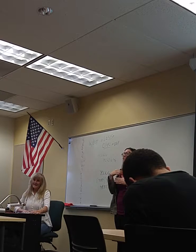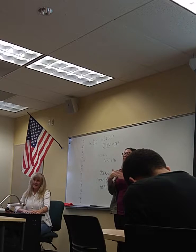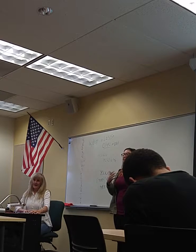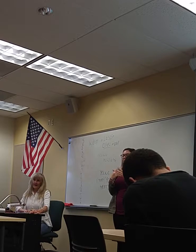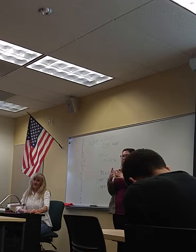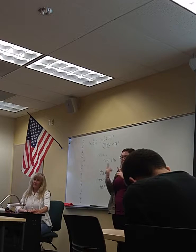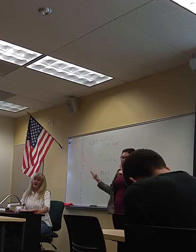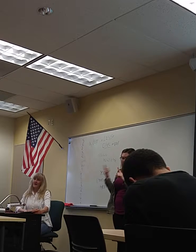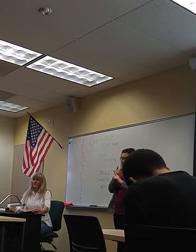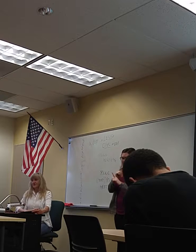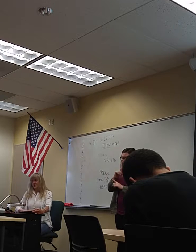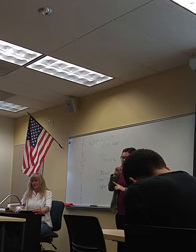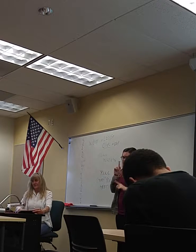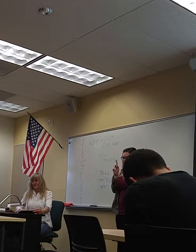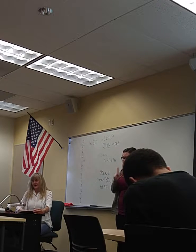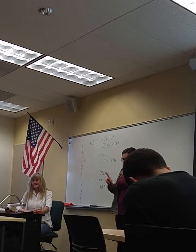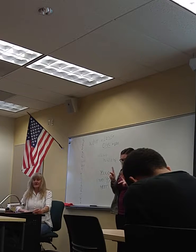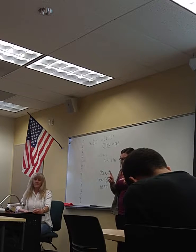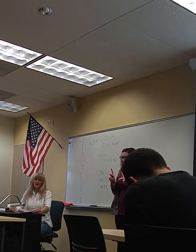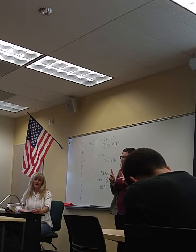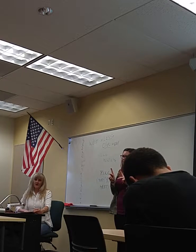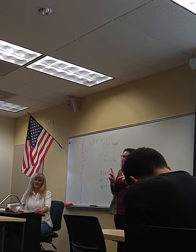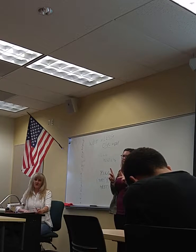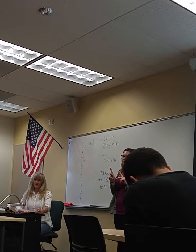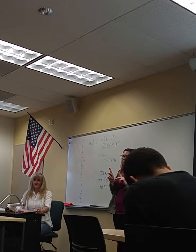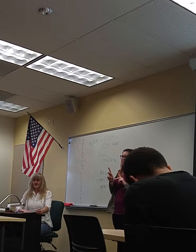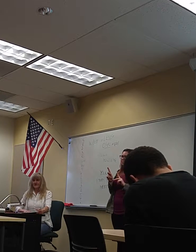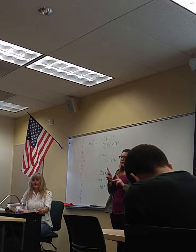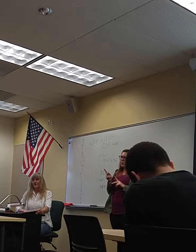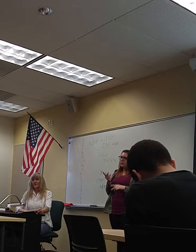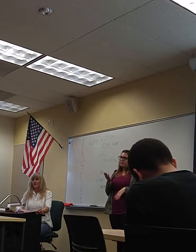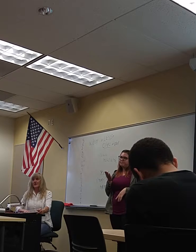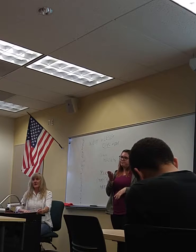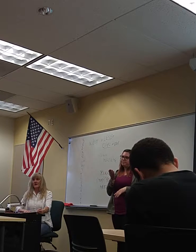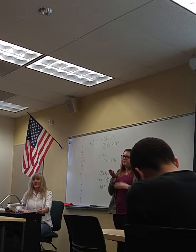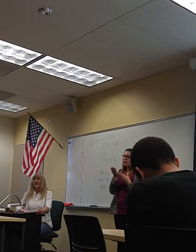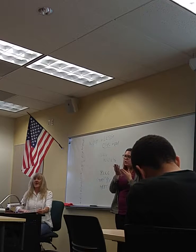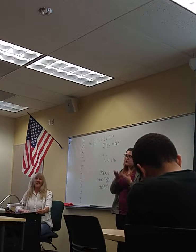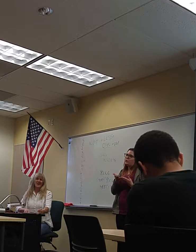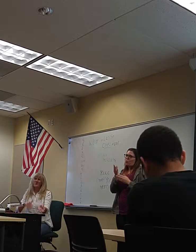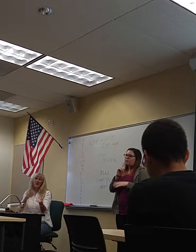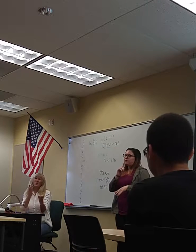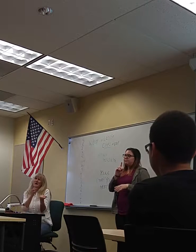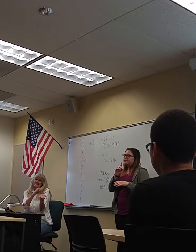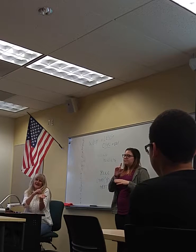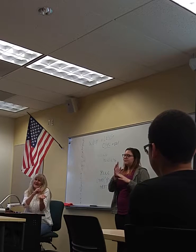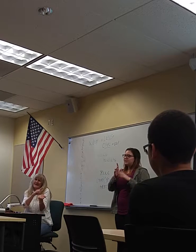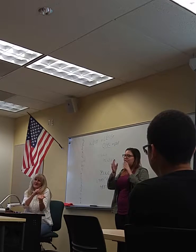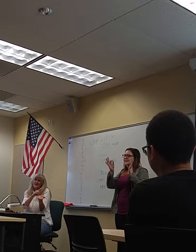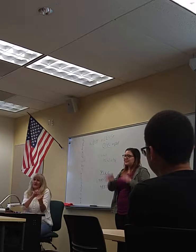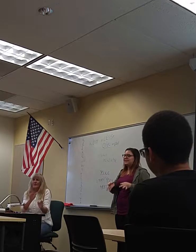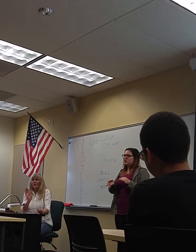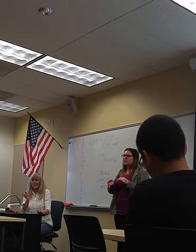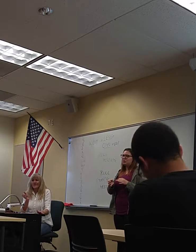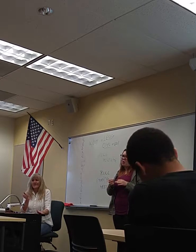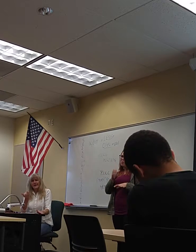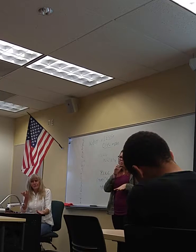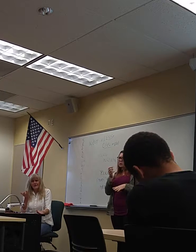going to have to be on you. That's going to have to be your decision. Are you going to go, oh no, we don't sign doctor anymore? Or like,